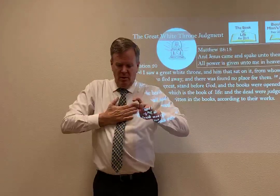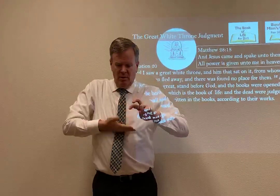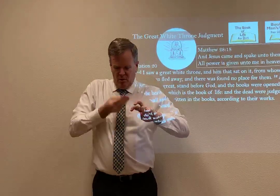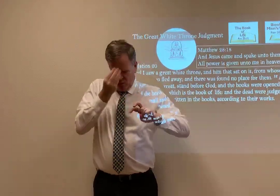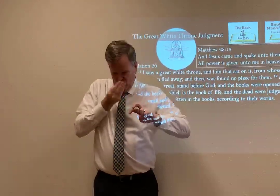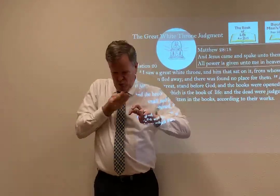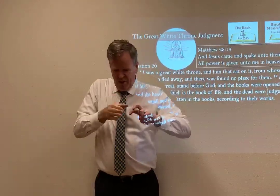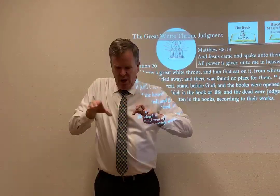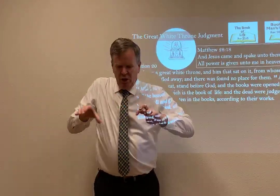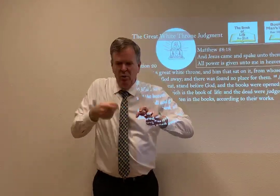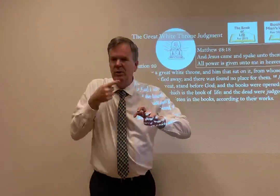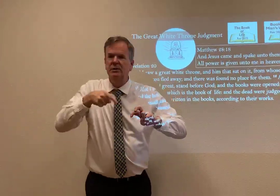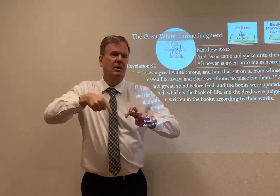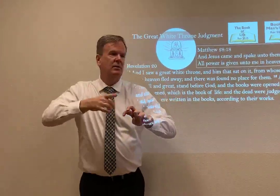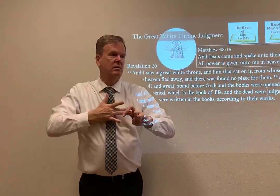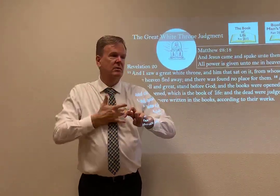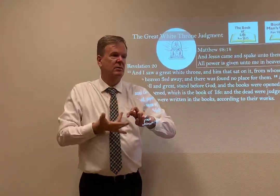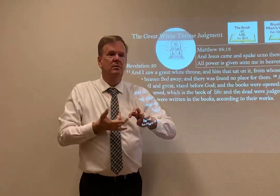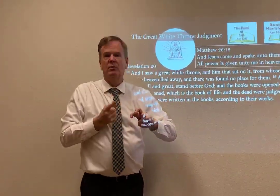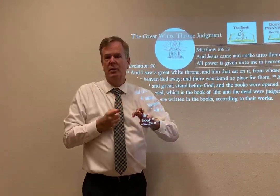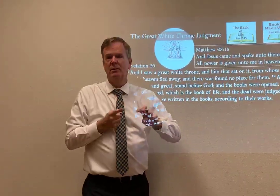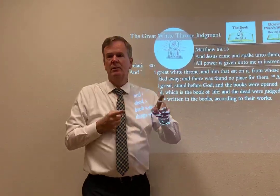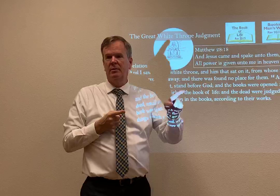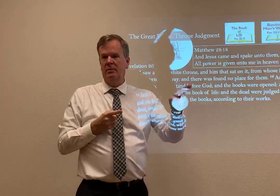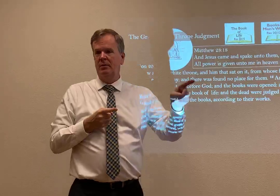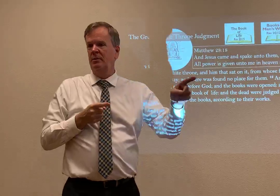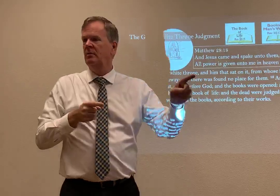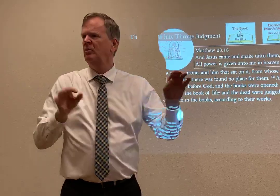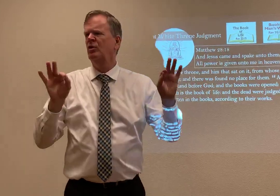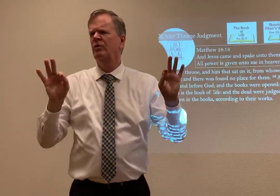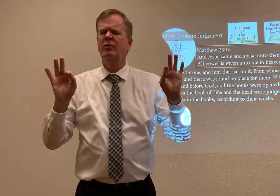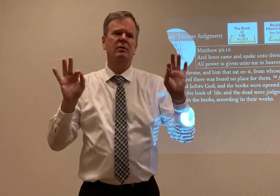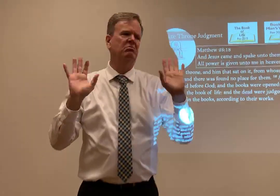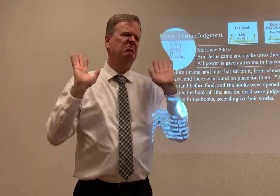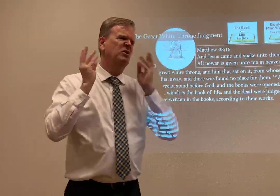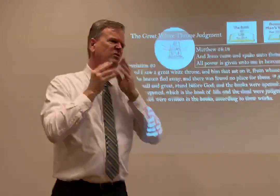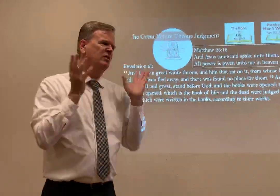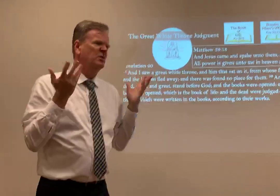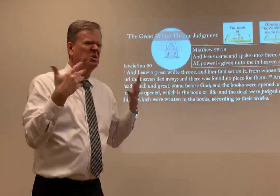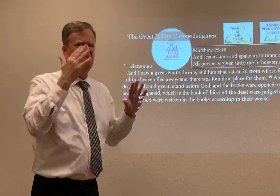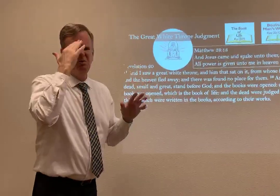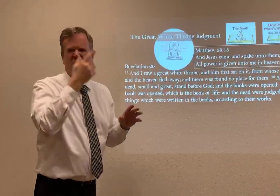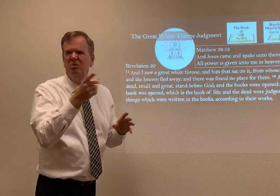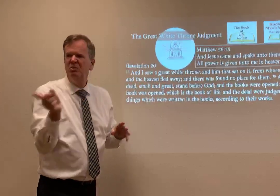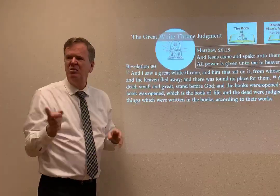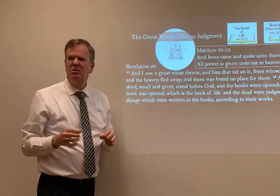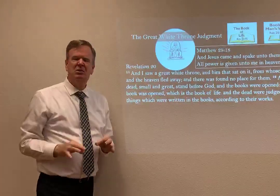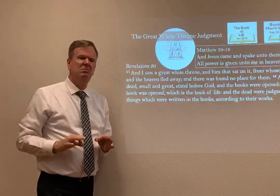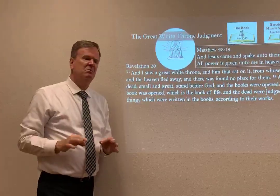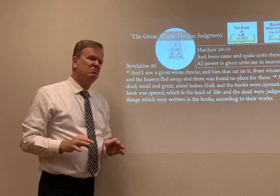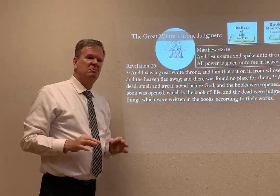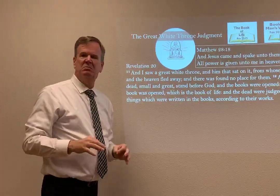and you read it, you analyze it, you're willing to obey it, and you're willing to act on it, then you'll find the truth.